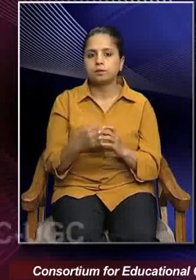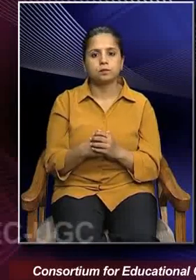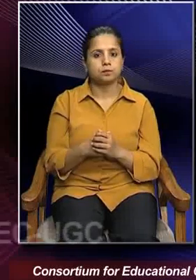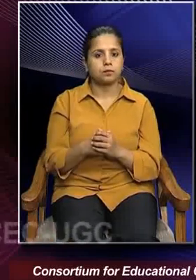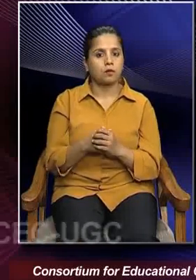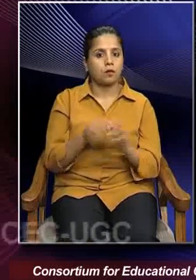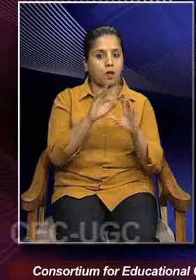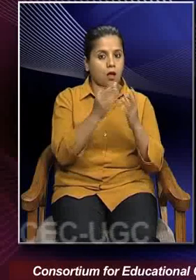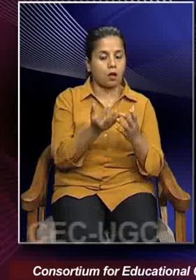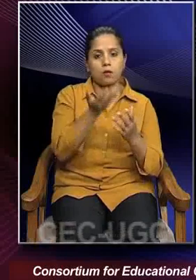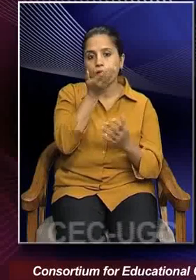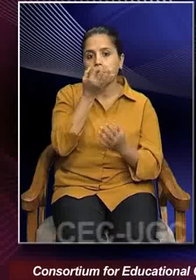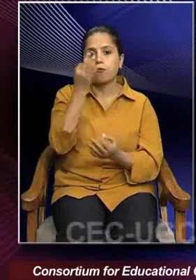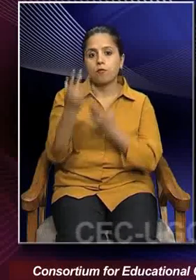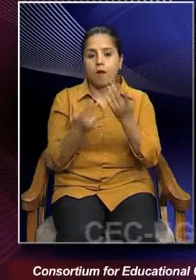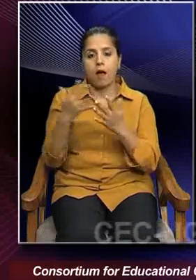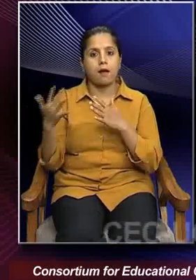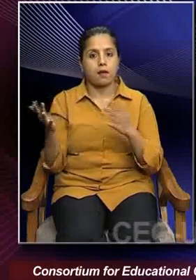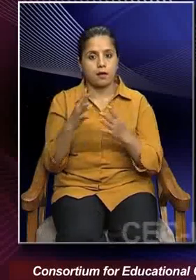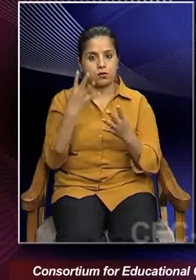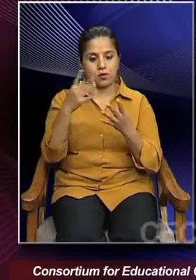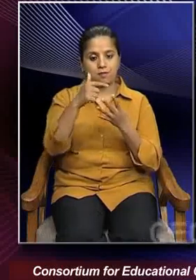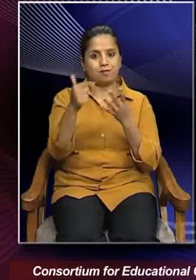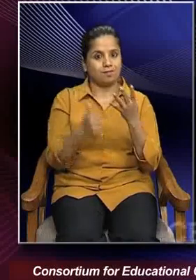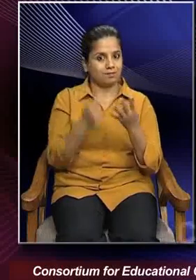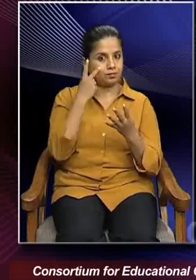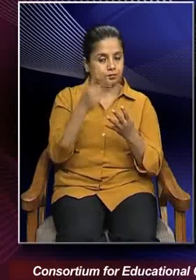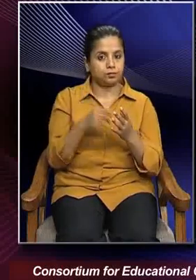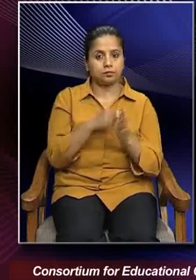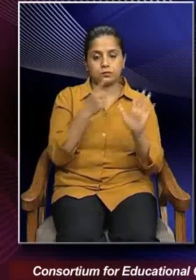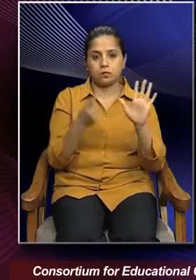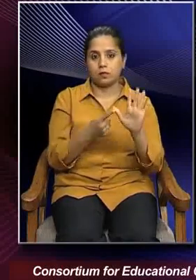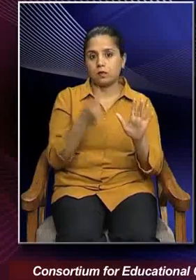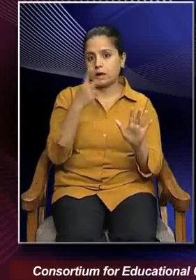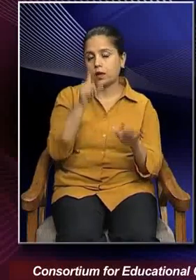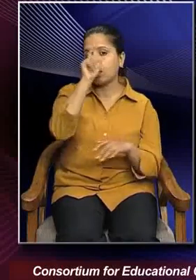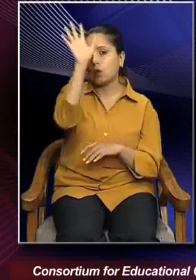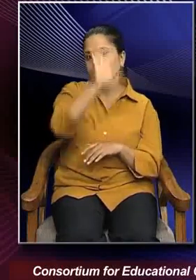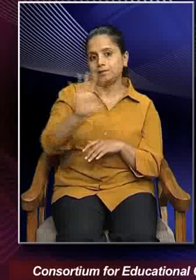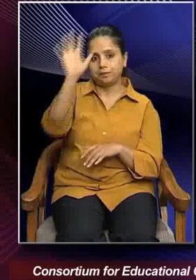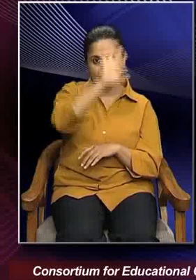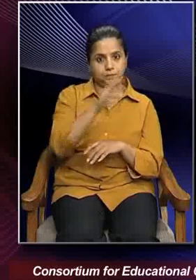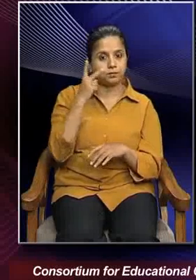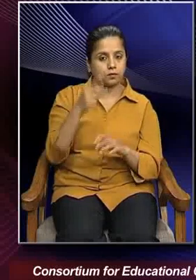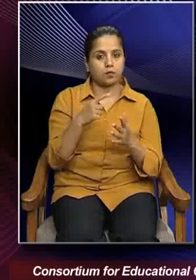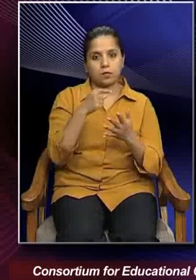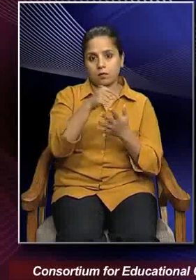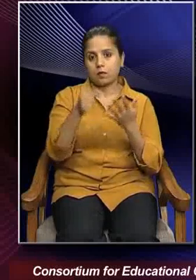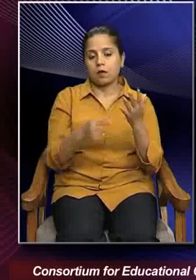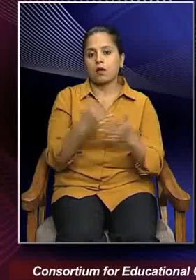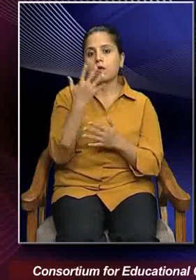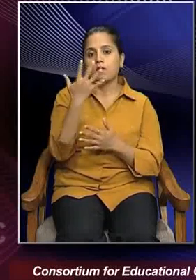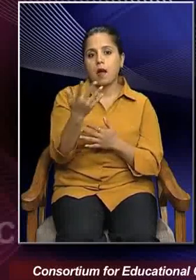Earth, water, fire, air, and ether are 5